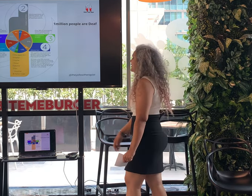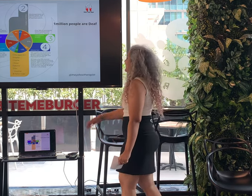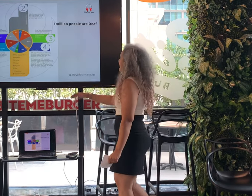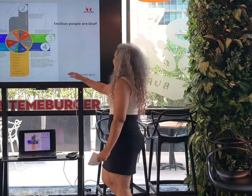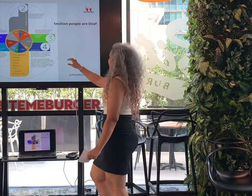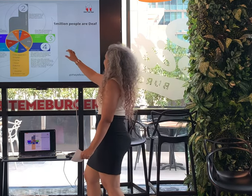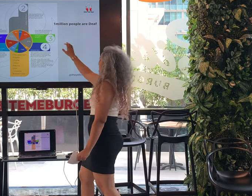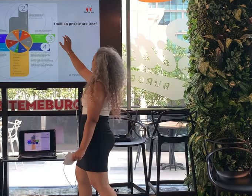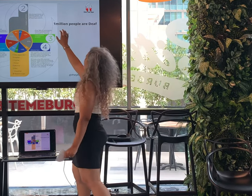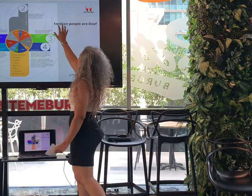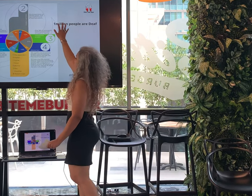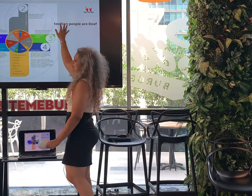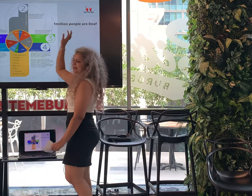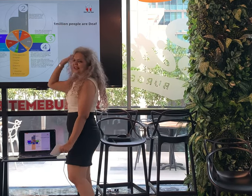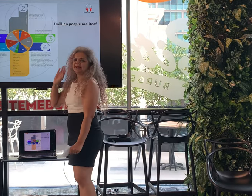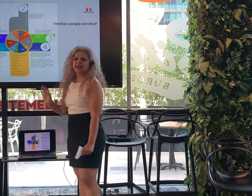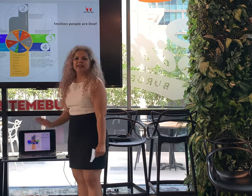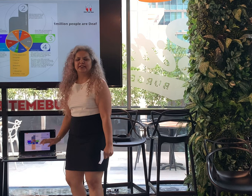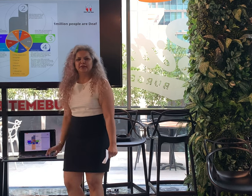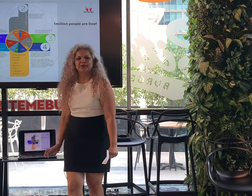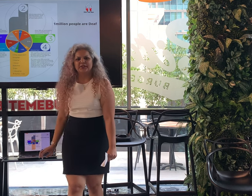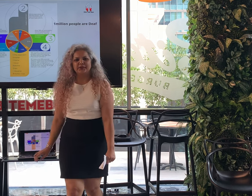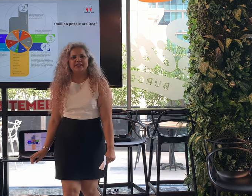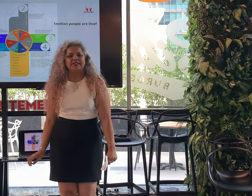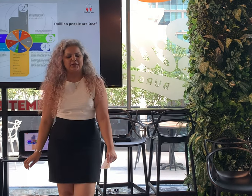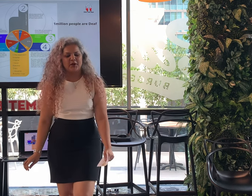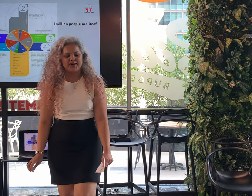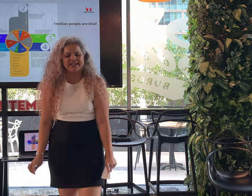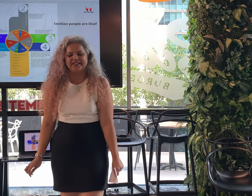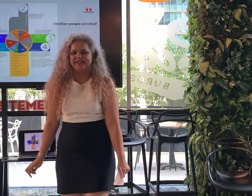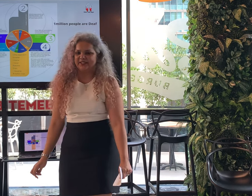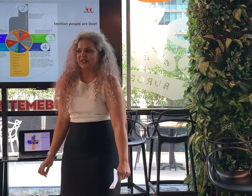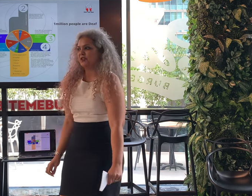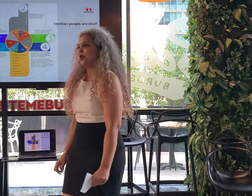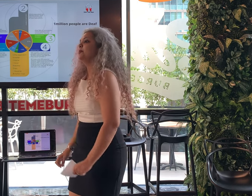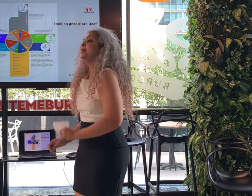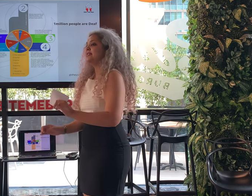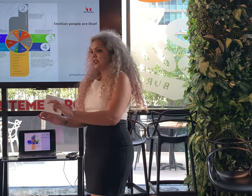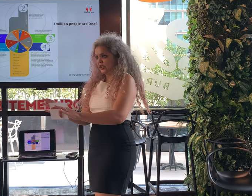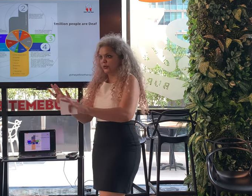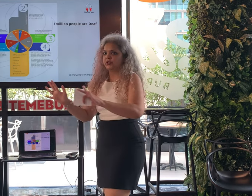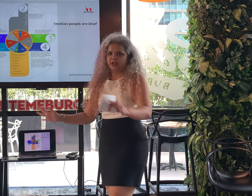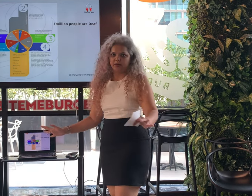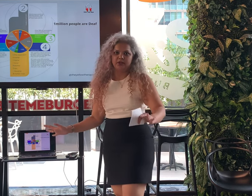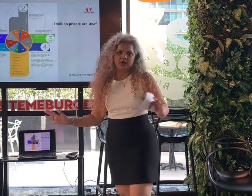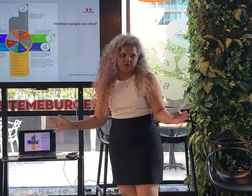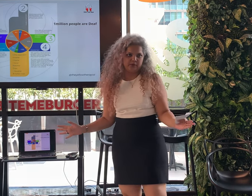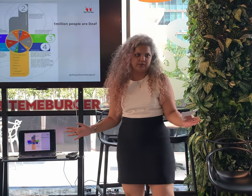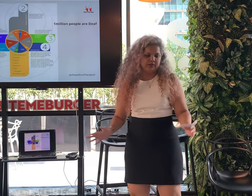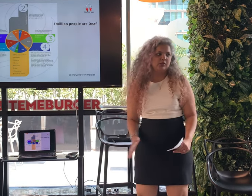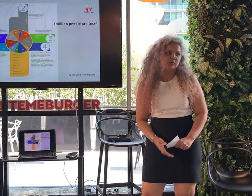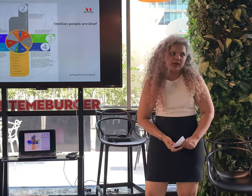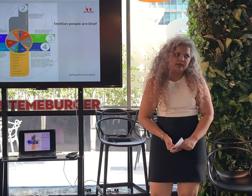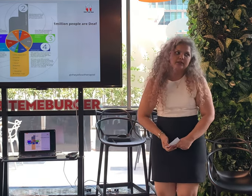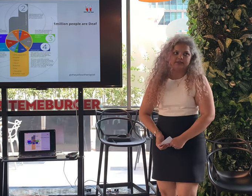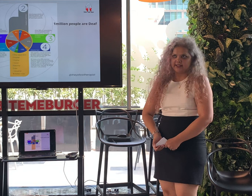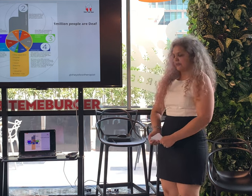Please don't want us because I think I googled it wrong and researched it wrong. But it's a huge number of people who are deaf.